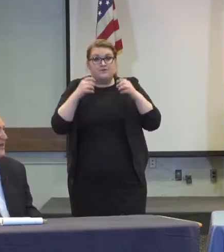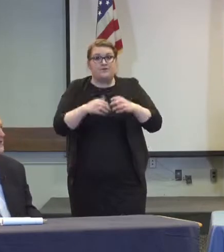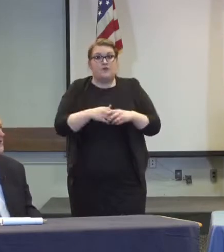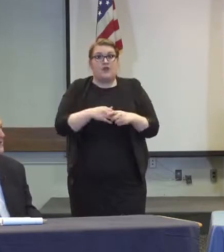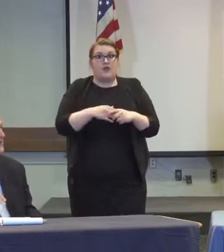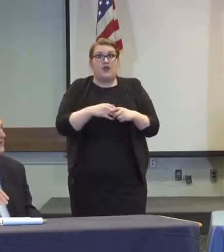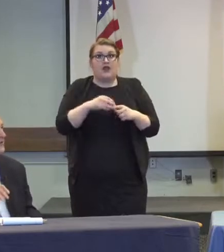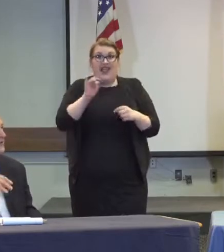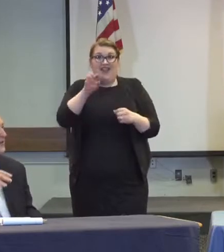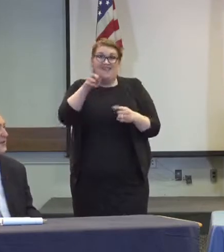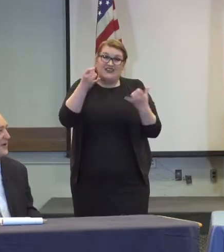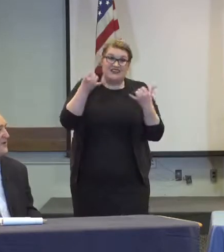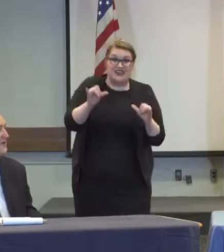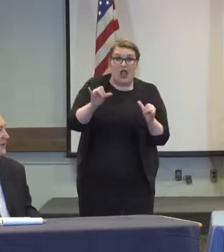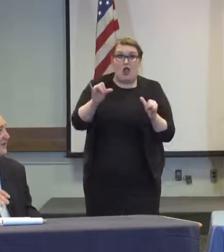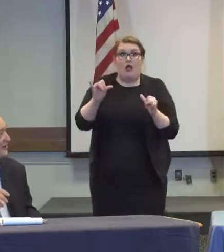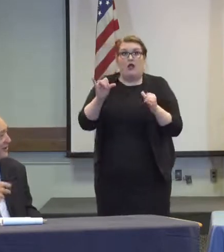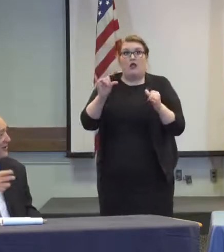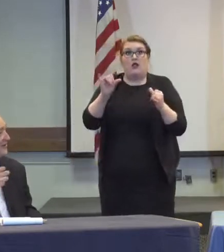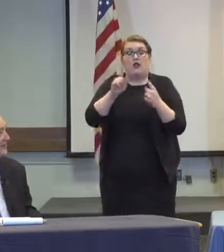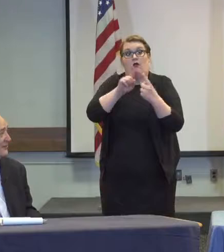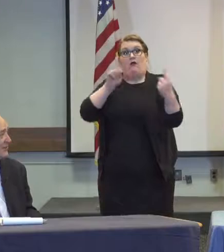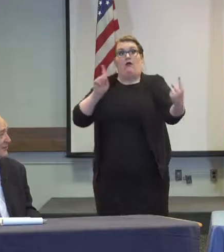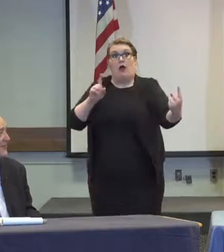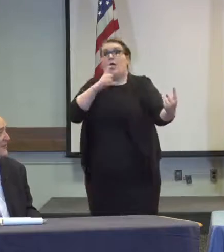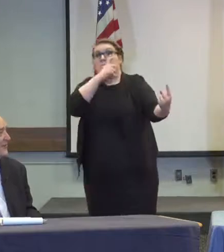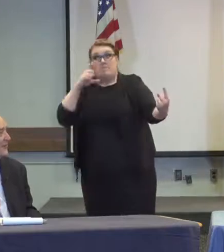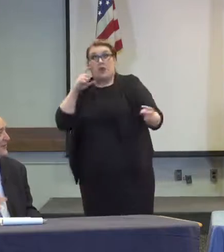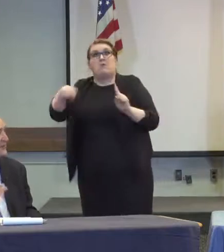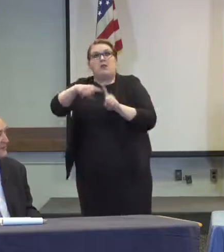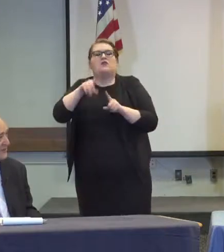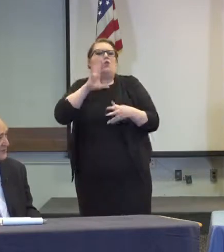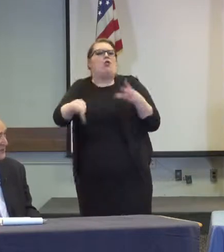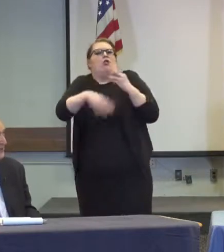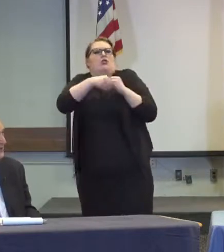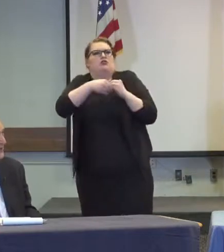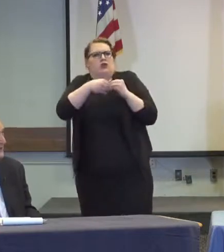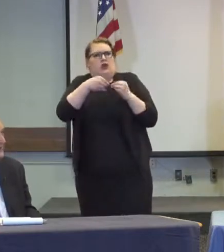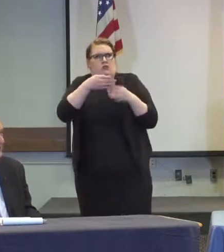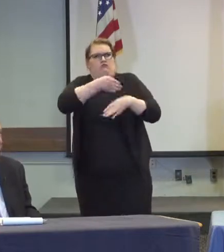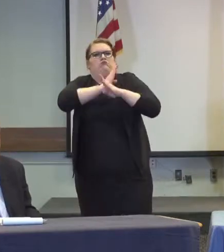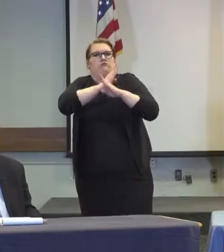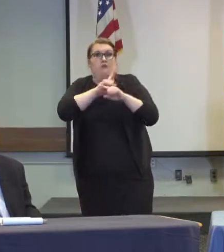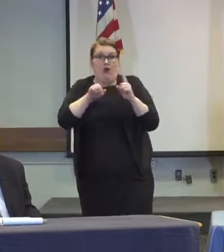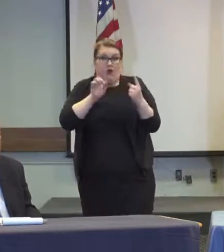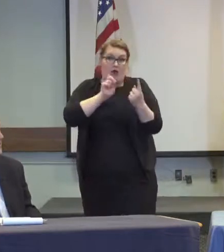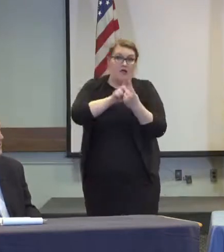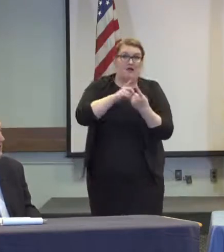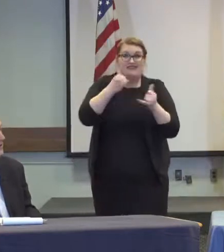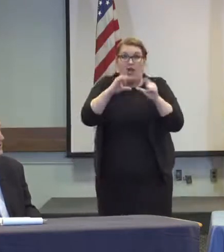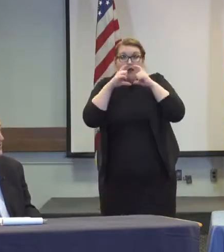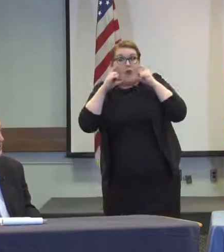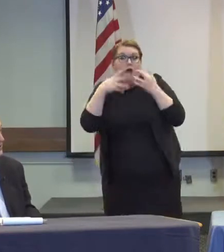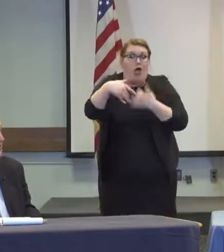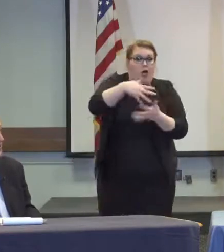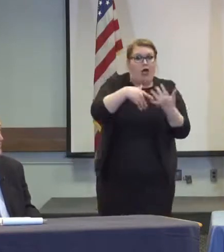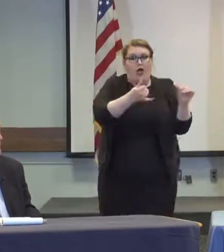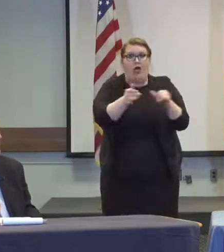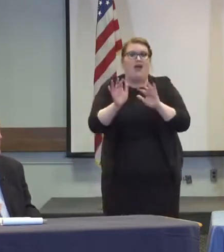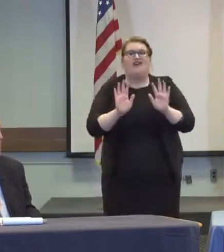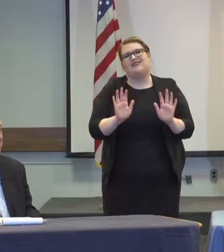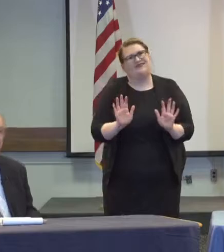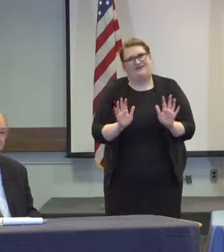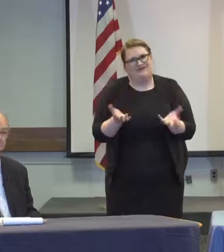the mask if you're farther away from people and aren't and subject to exposure to the viral germ. So if you're going to go out with cloth